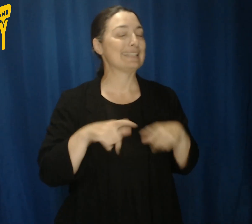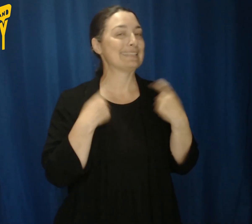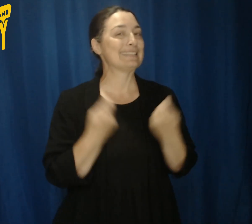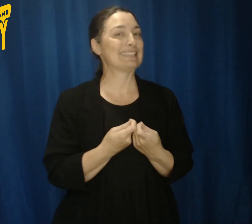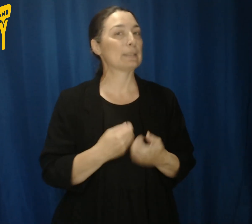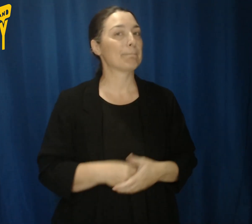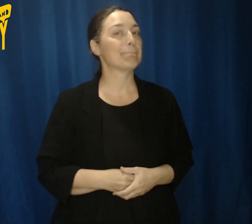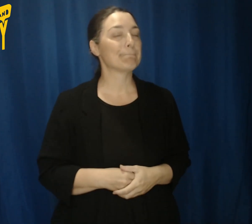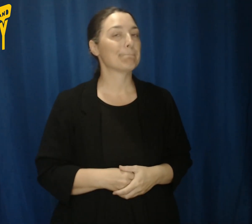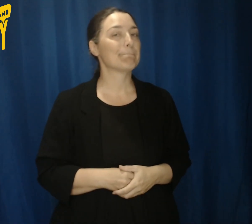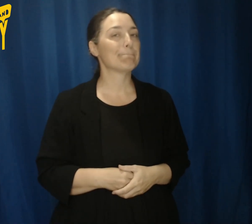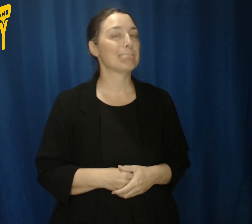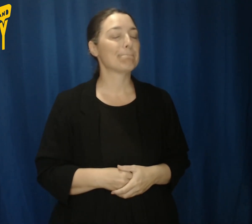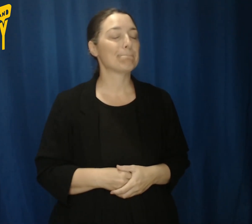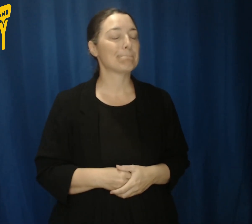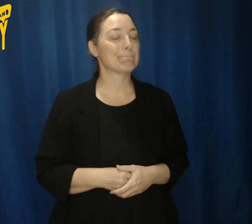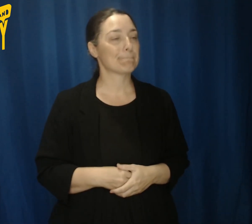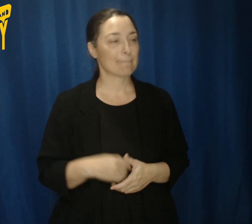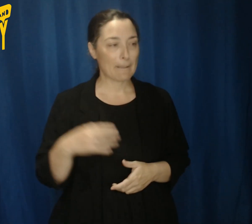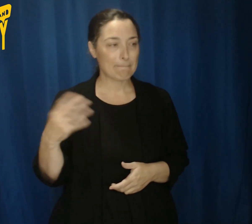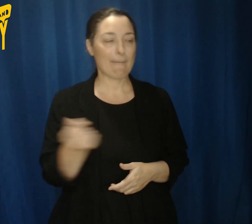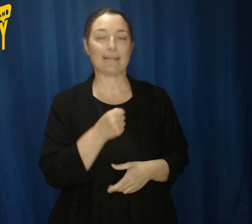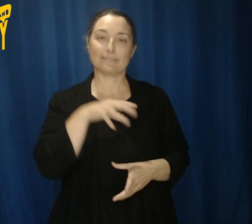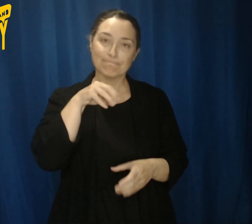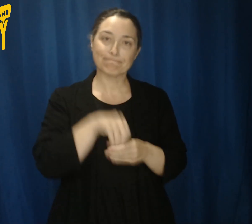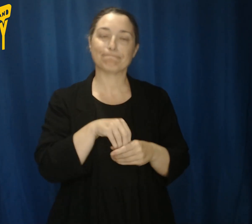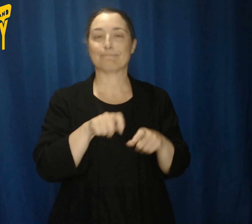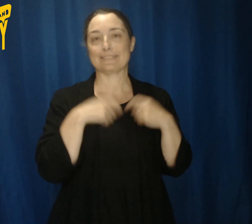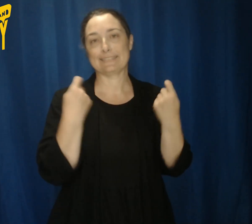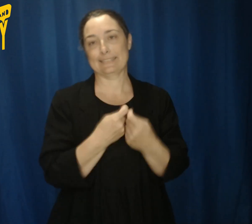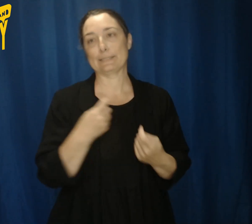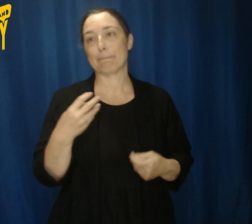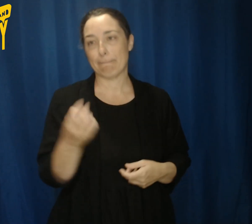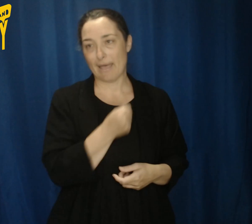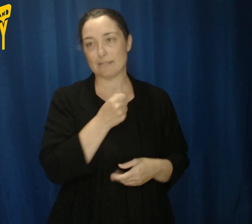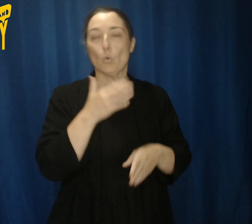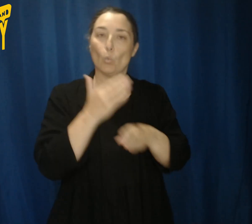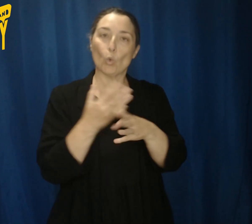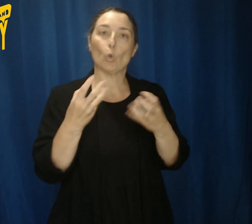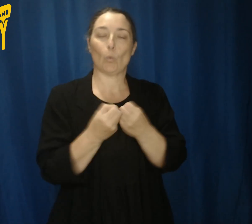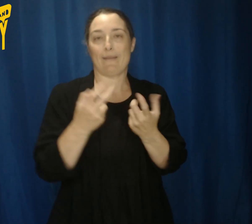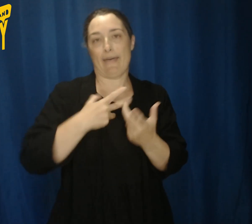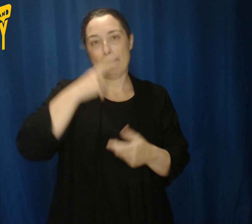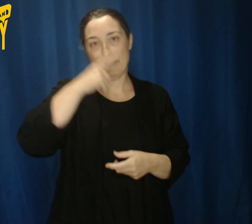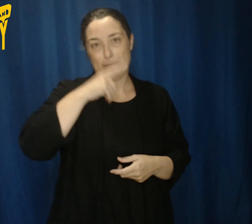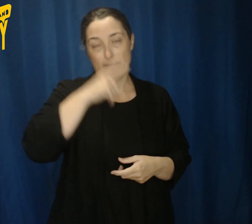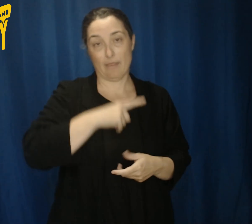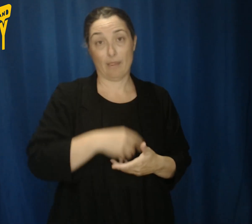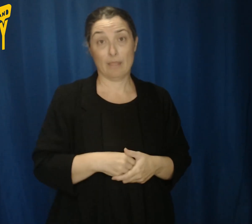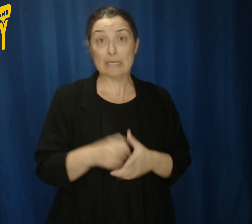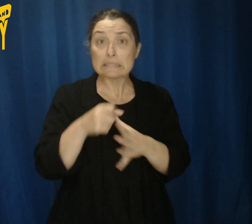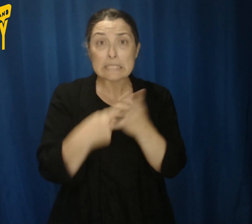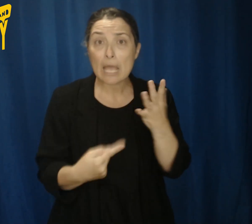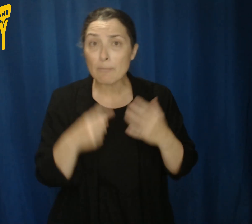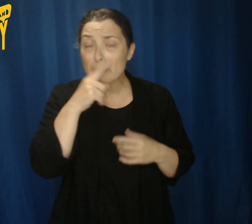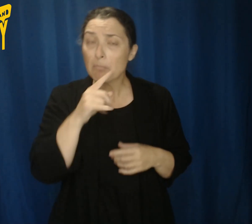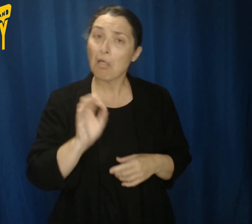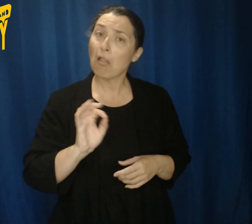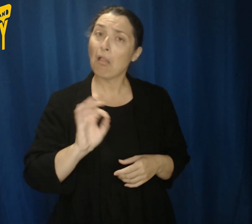have to be a decent team player and to be able to work with other people. And they don't have to be disabled people. Be